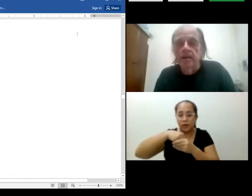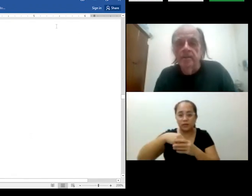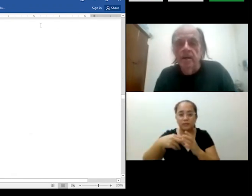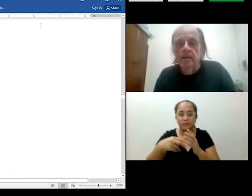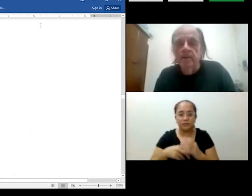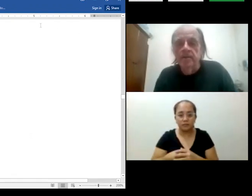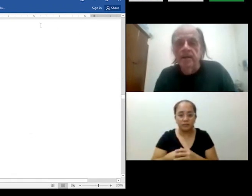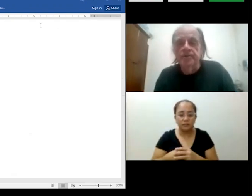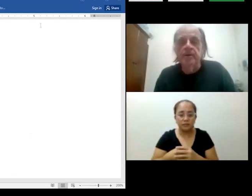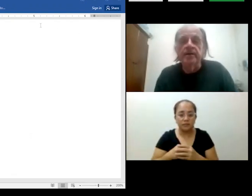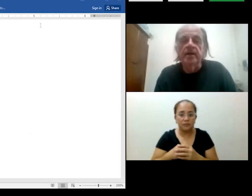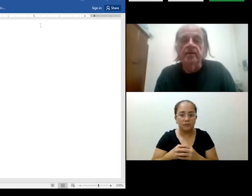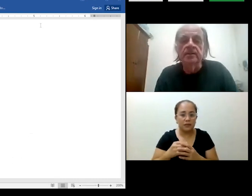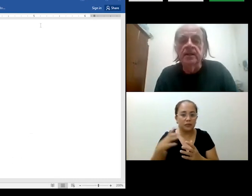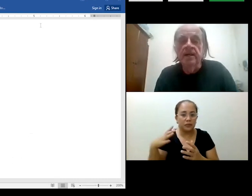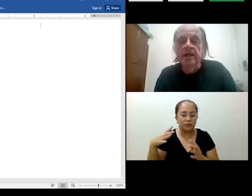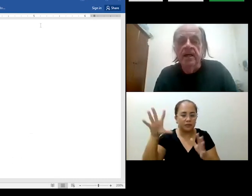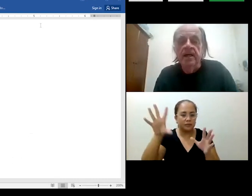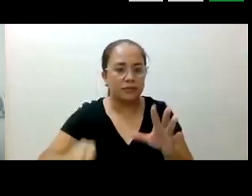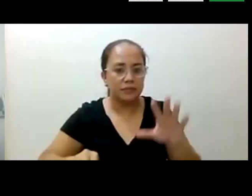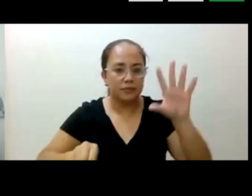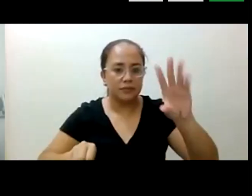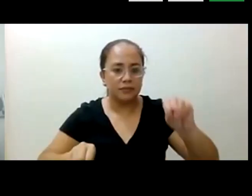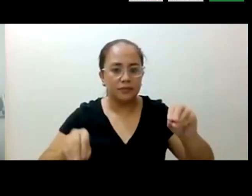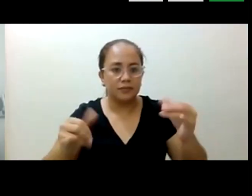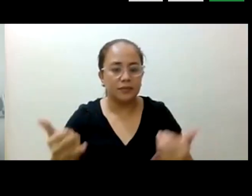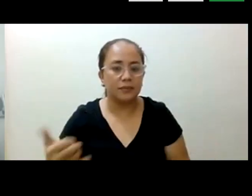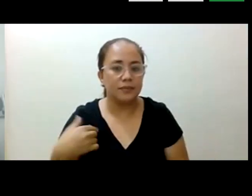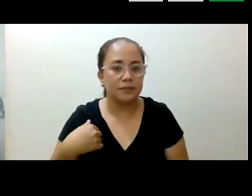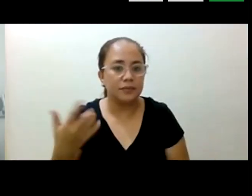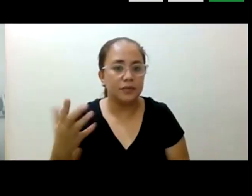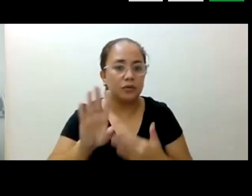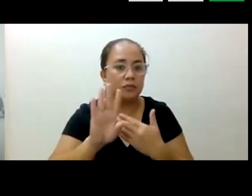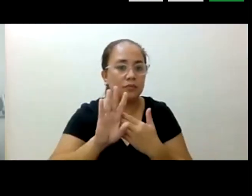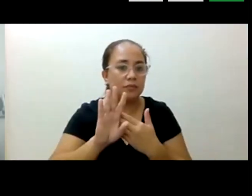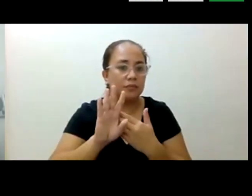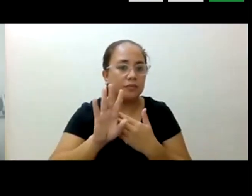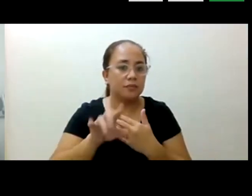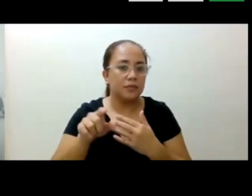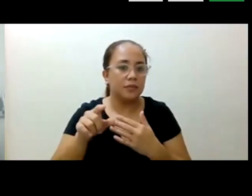Okay, so I'm going to stop sharing now and go back to